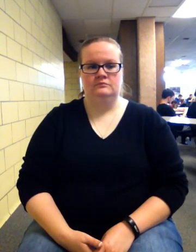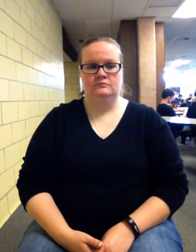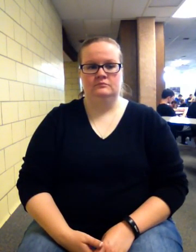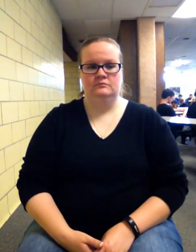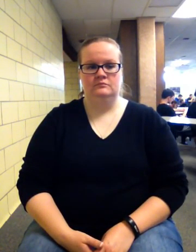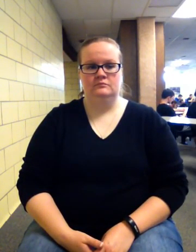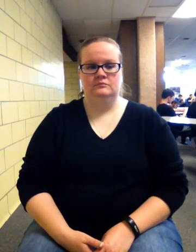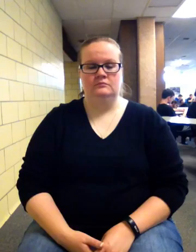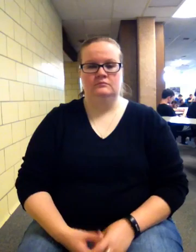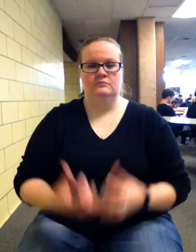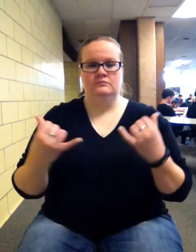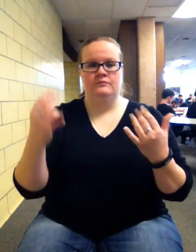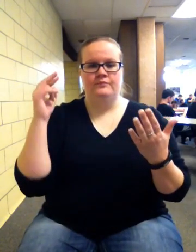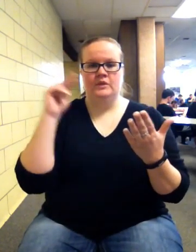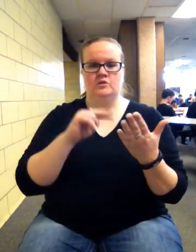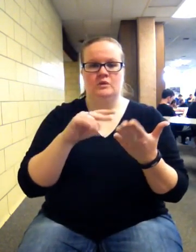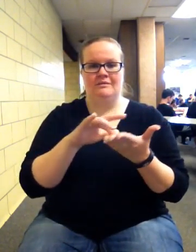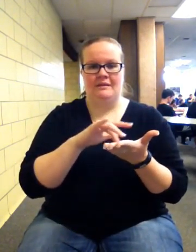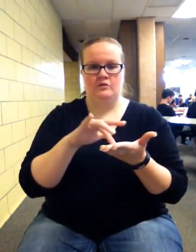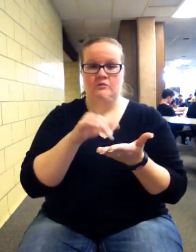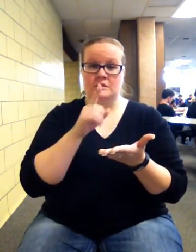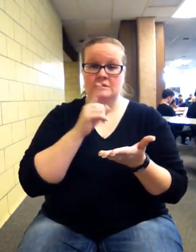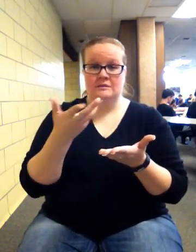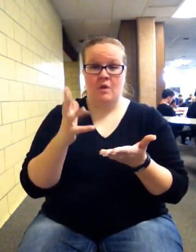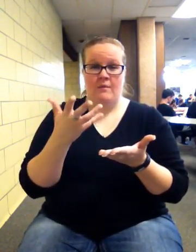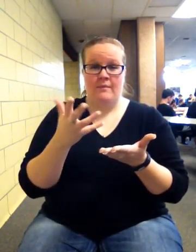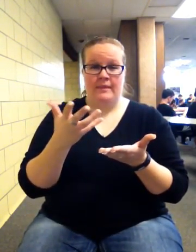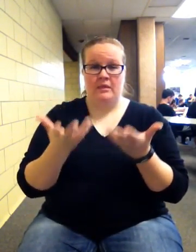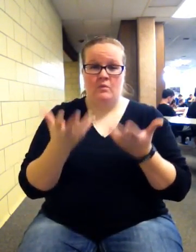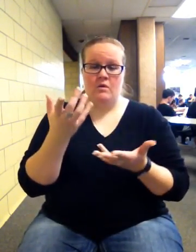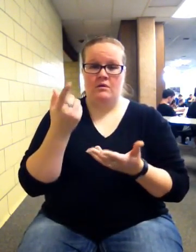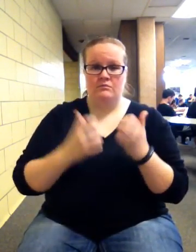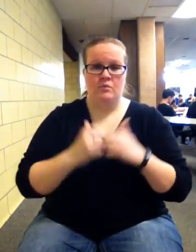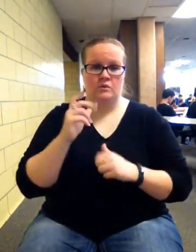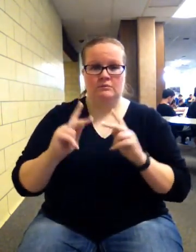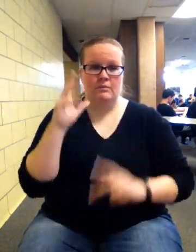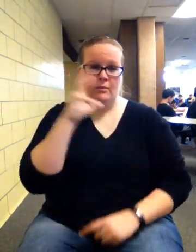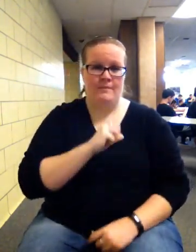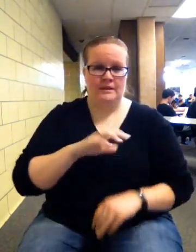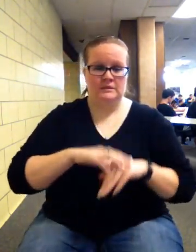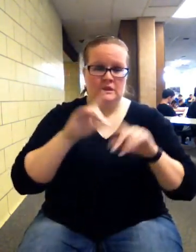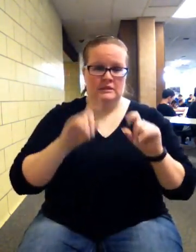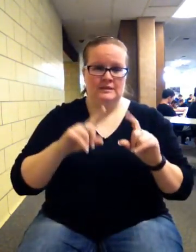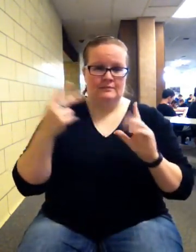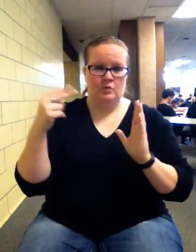So now let's look at the calculation. This is probably the one that most people miss on the exam, so let's look and see what's going on here.